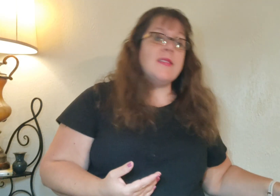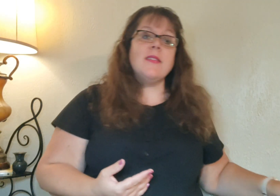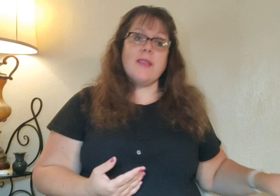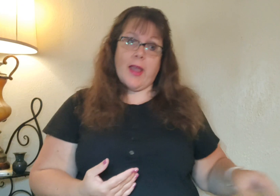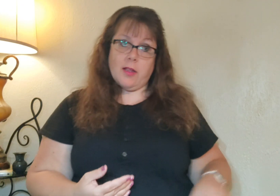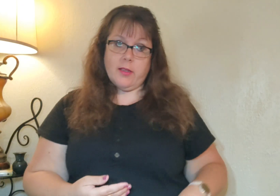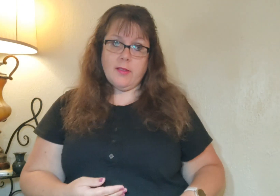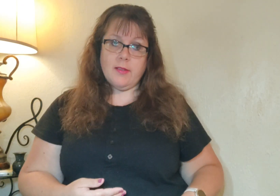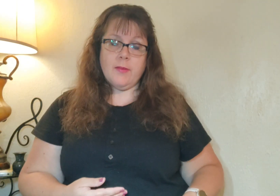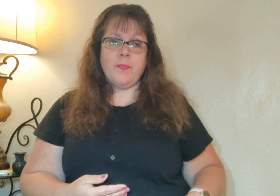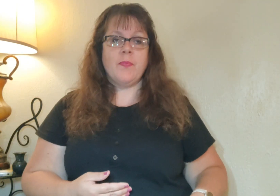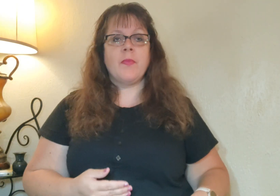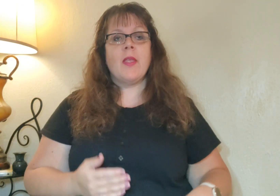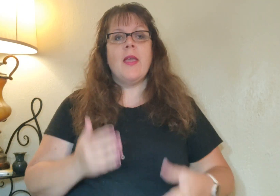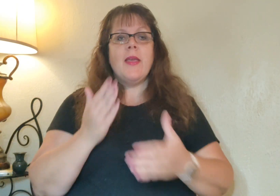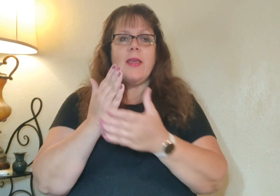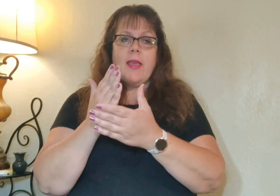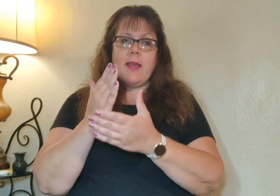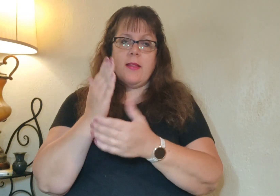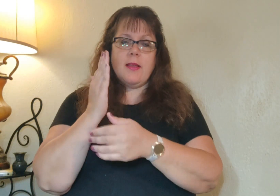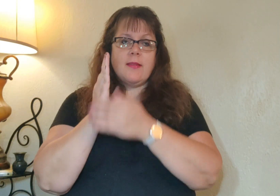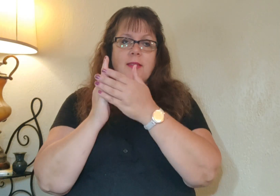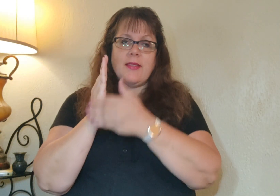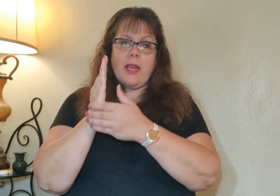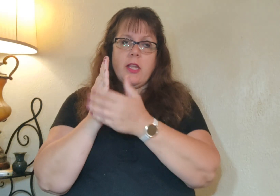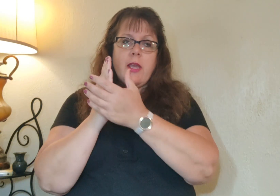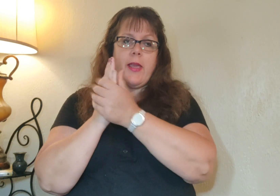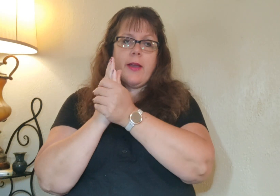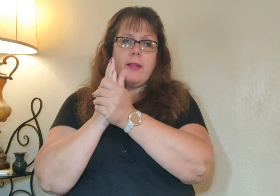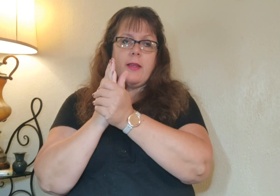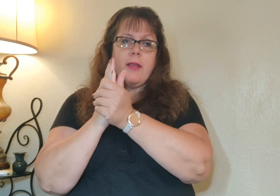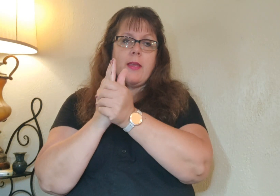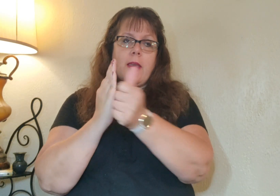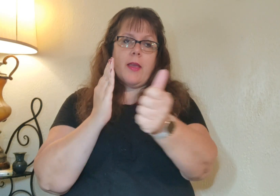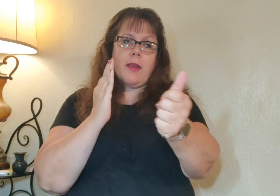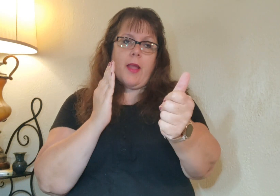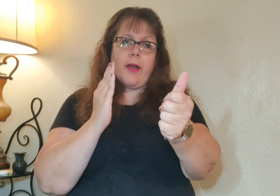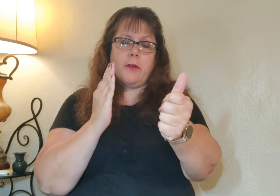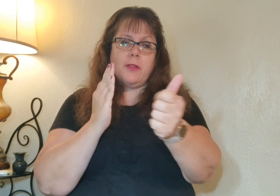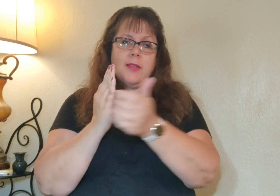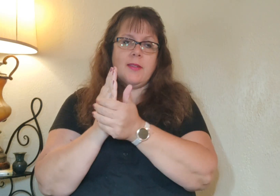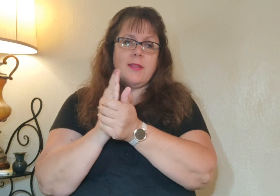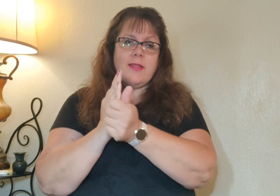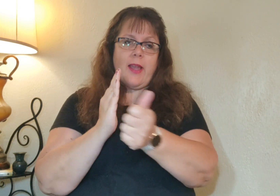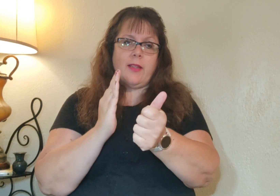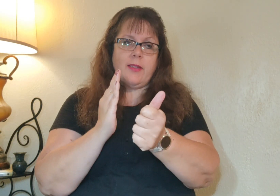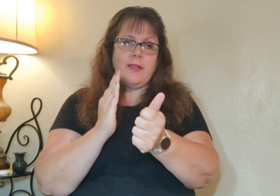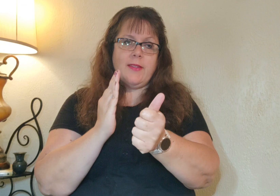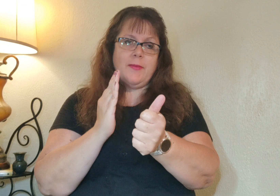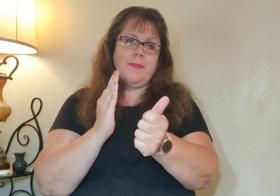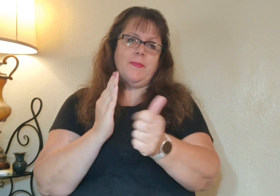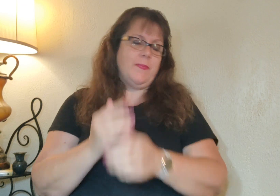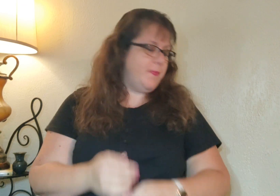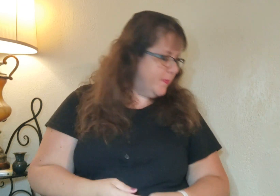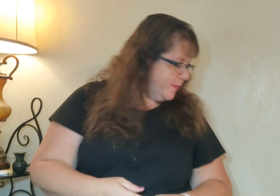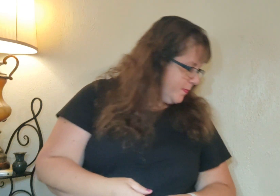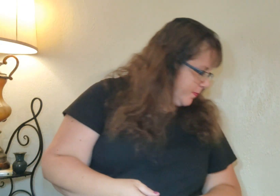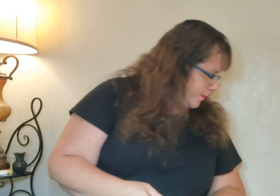is talent, and it's the side of your hand in out. Talent.